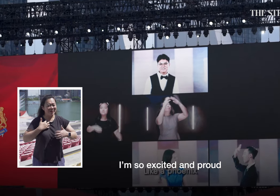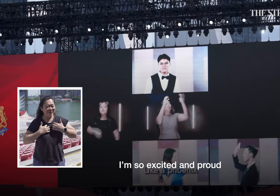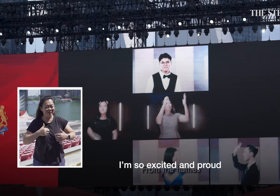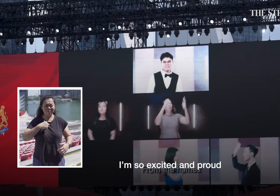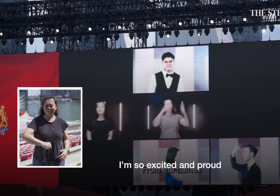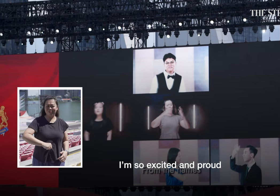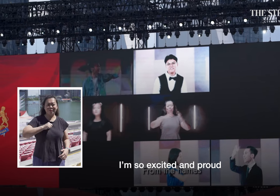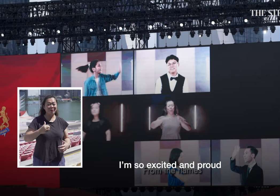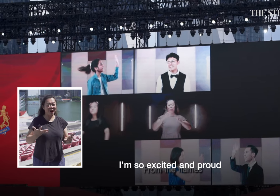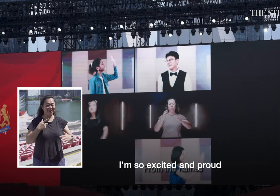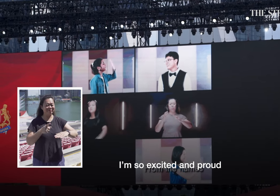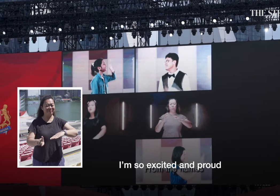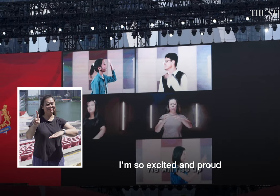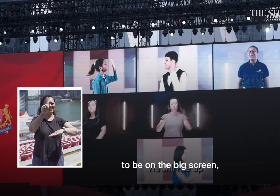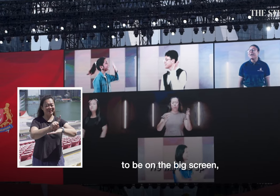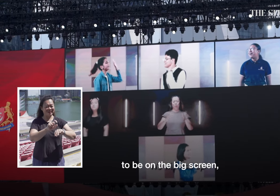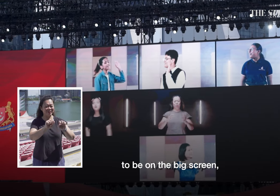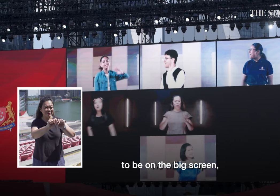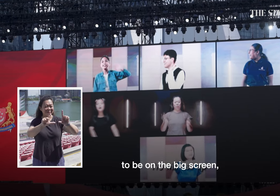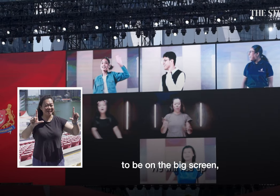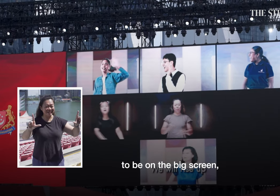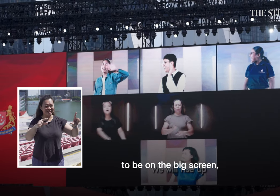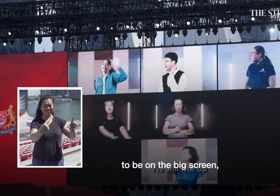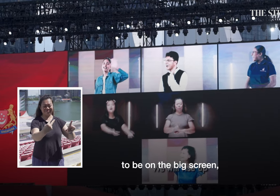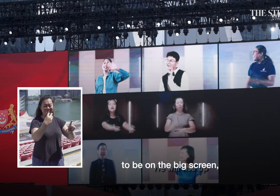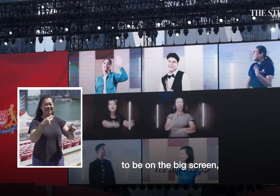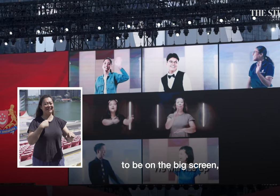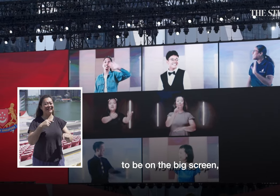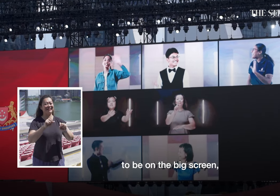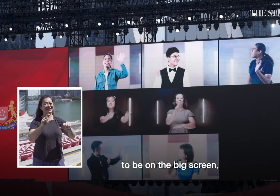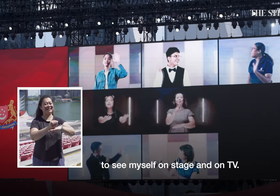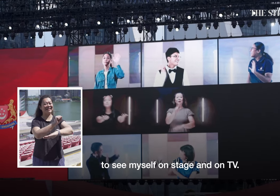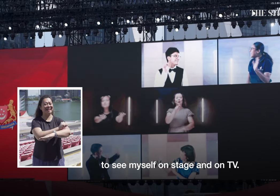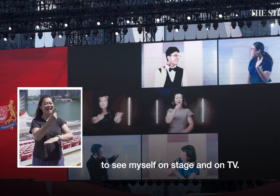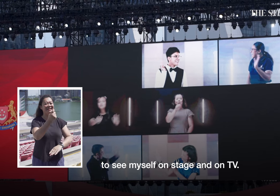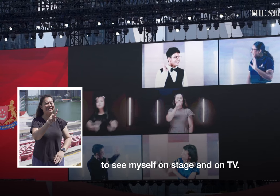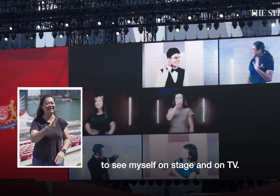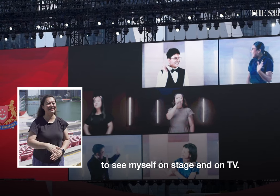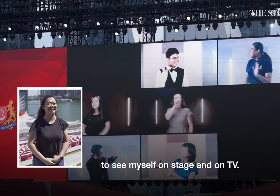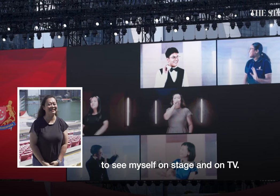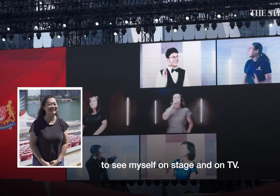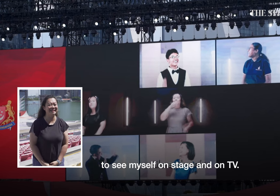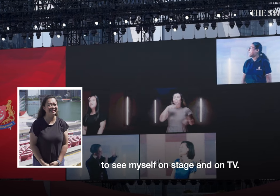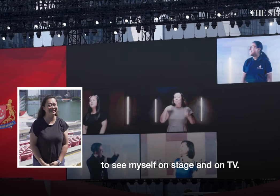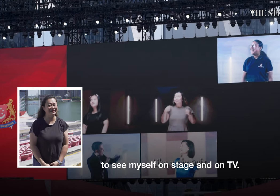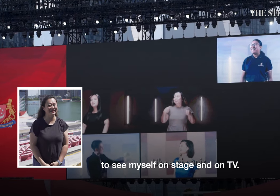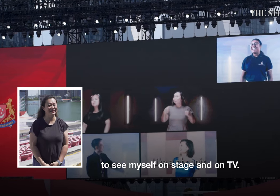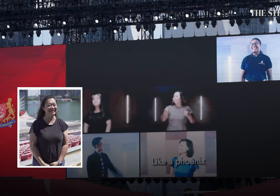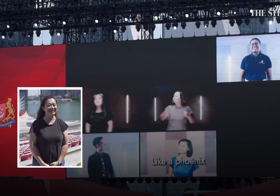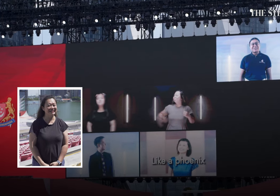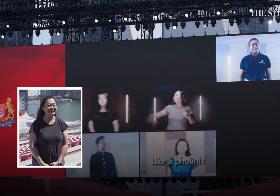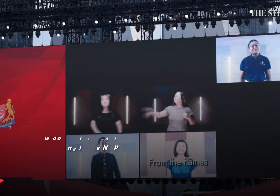I'm so excited and proud to be on the big screen. You see myself on stage and on TV.